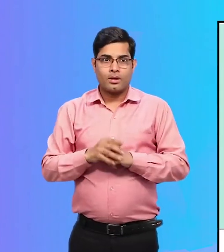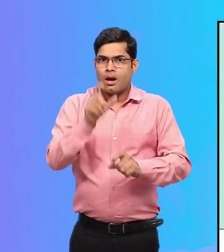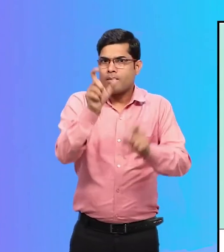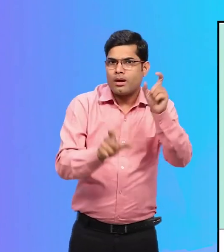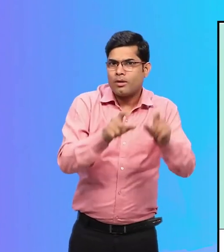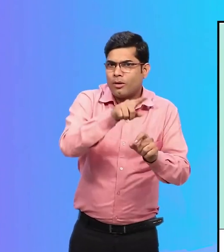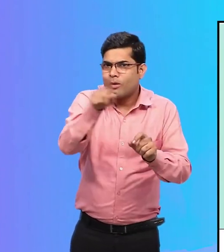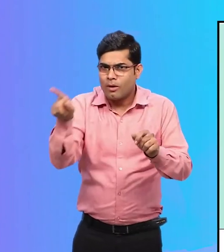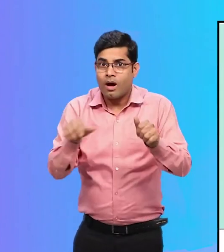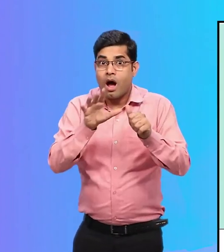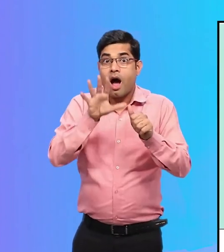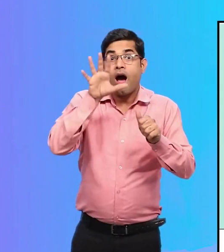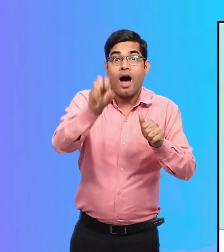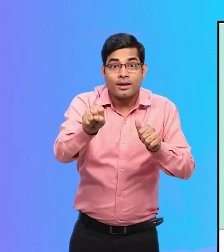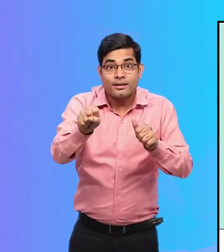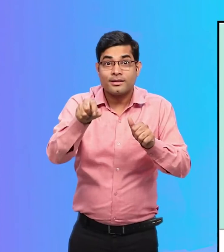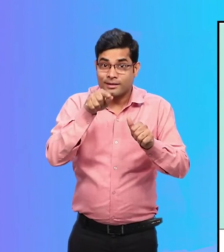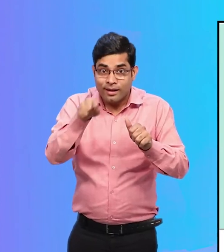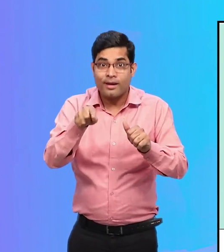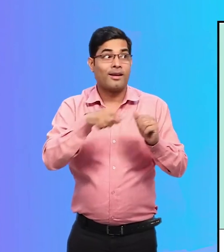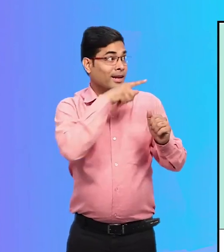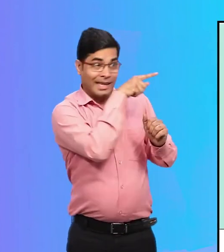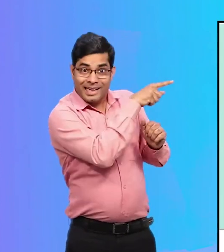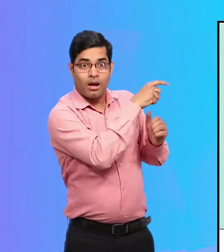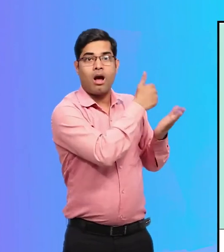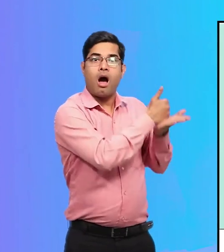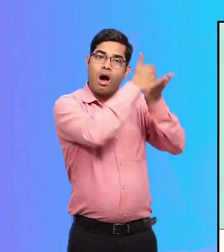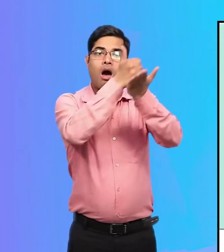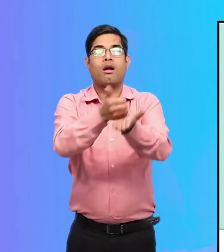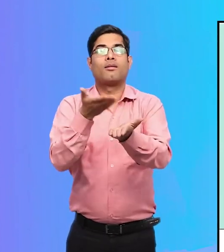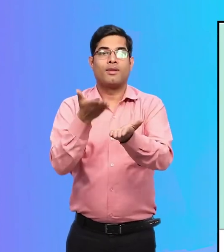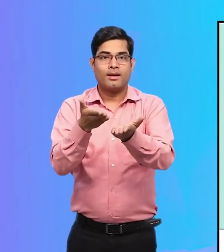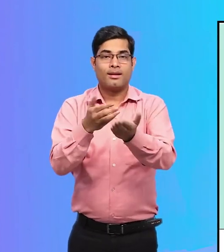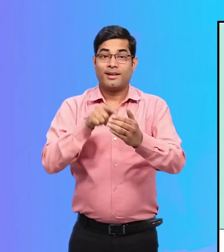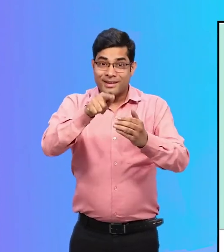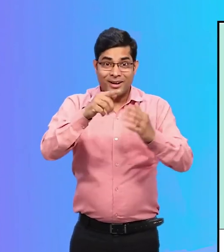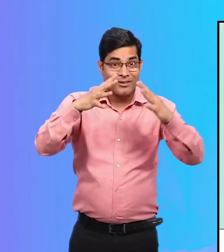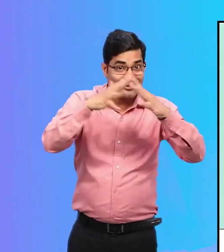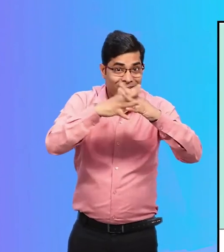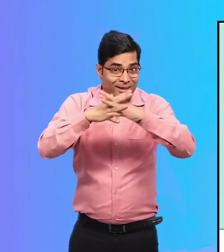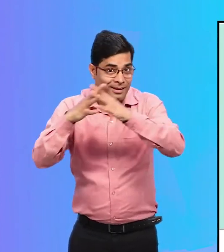which helps everyone access and read websites on the internet without difficulty."